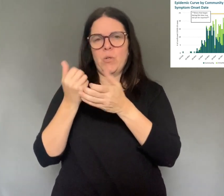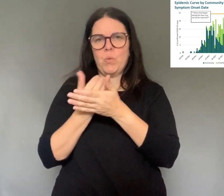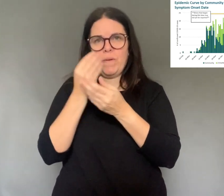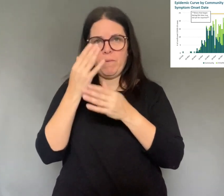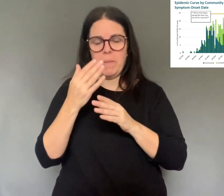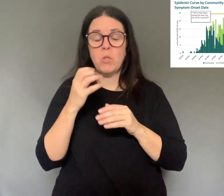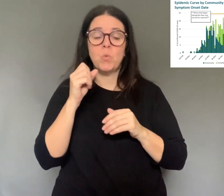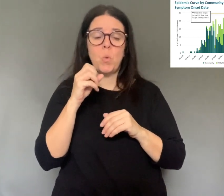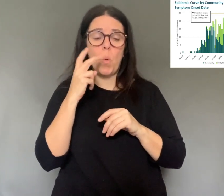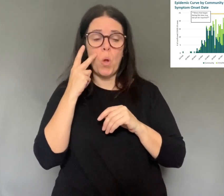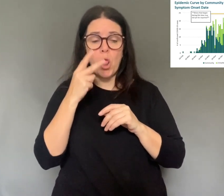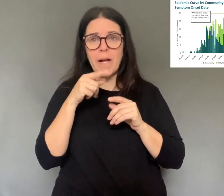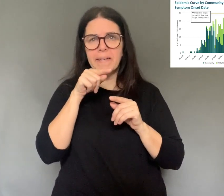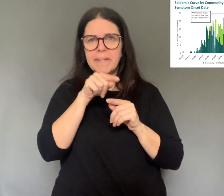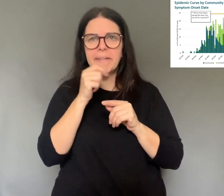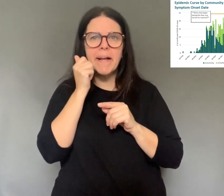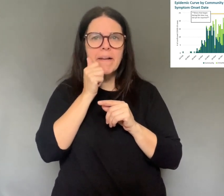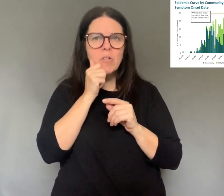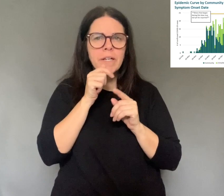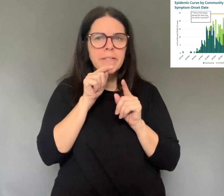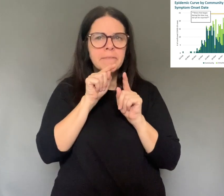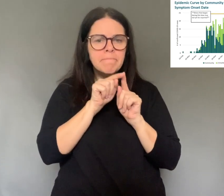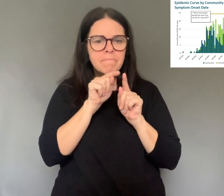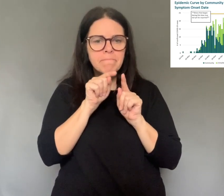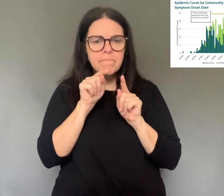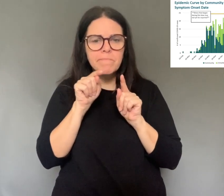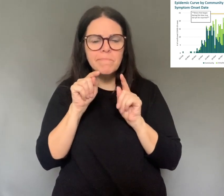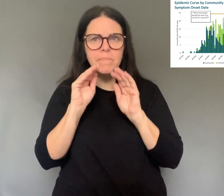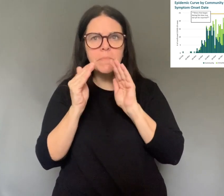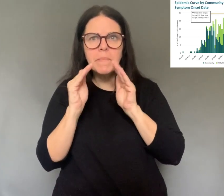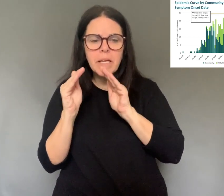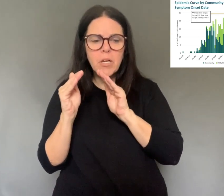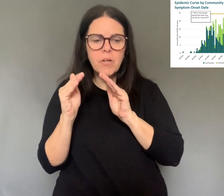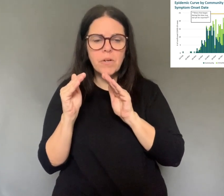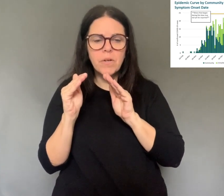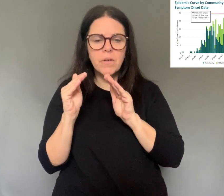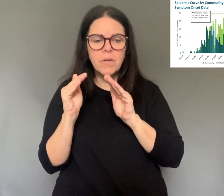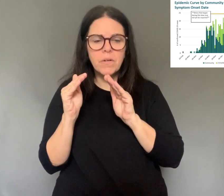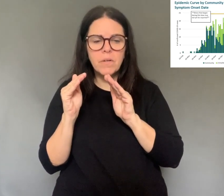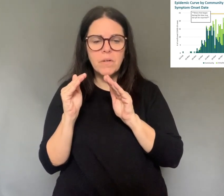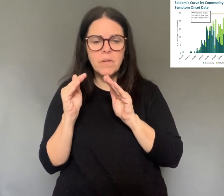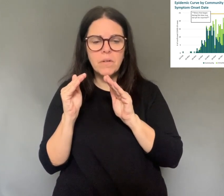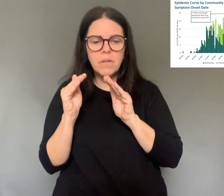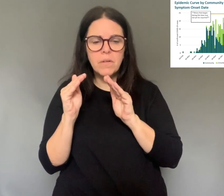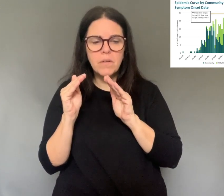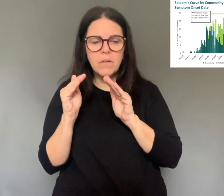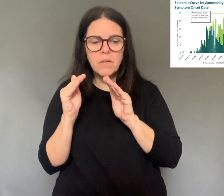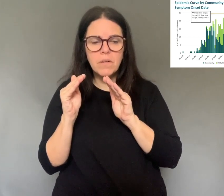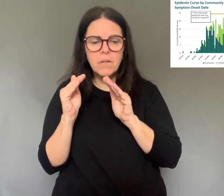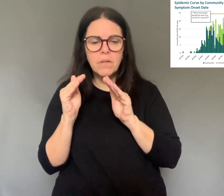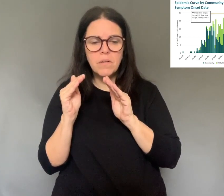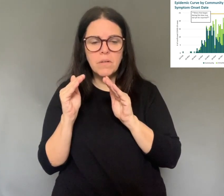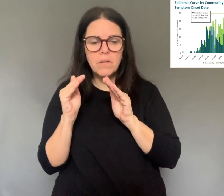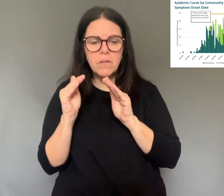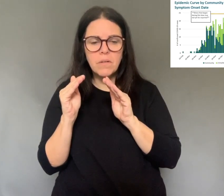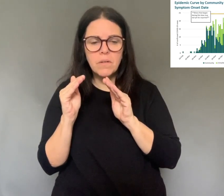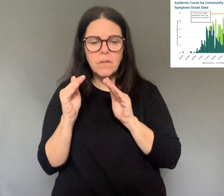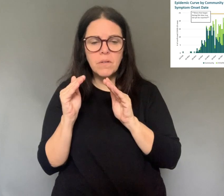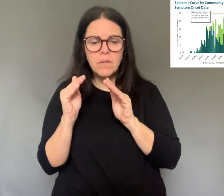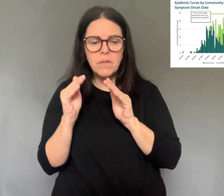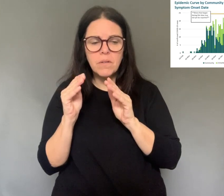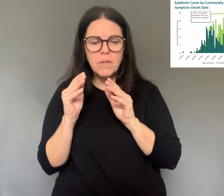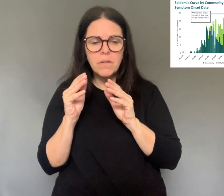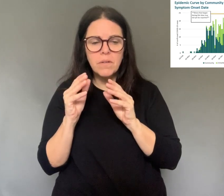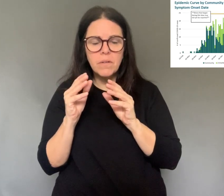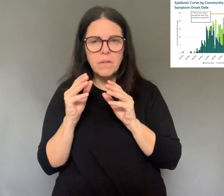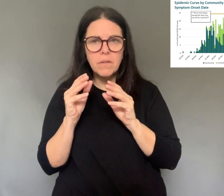of your screen, we can say for certainty in the at least the 2 or 3 weeks in April, we were